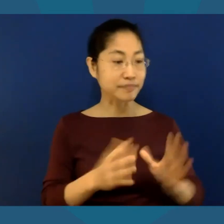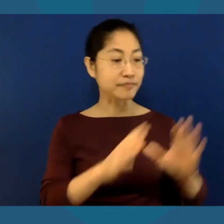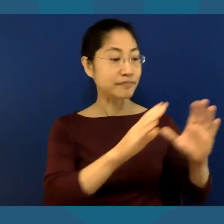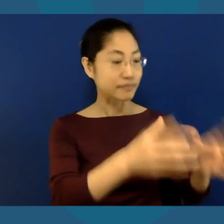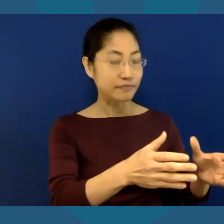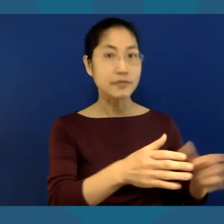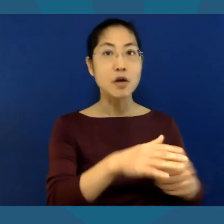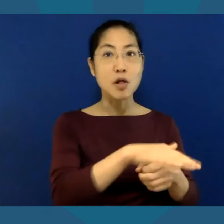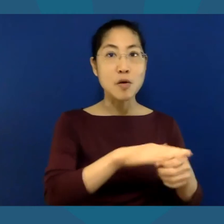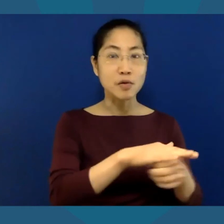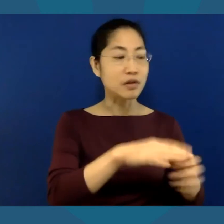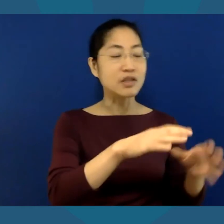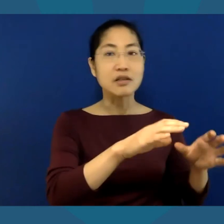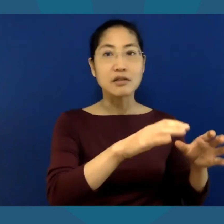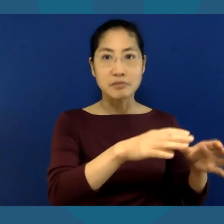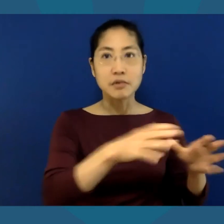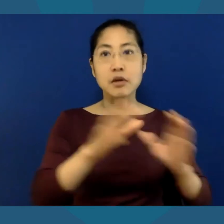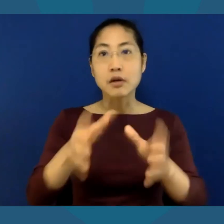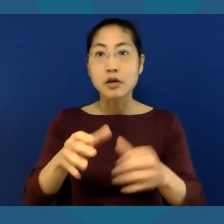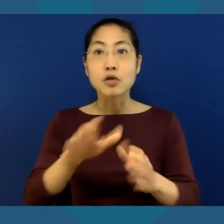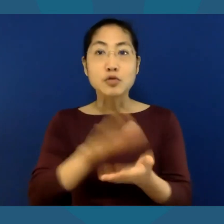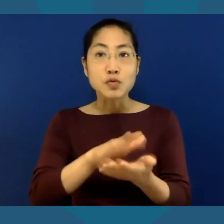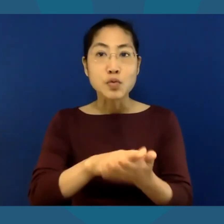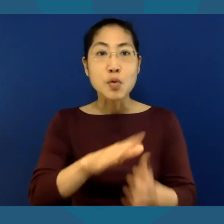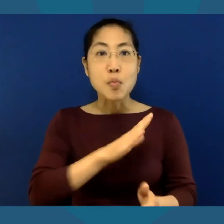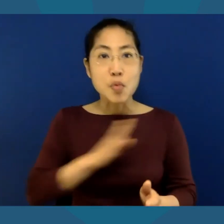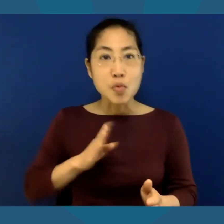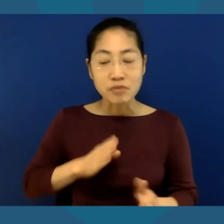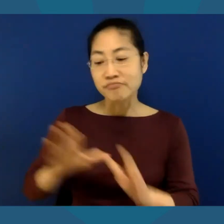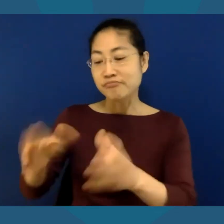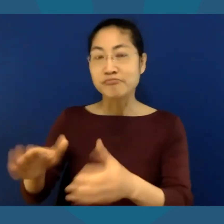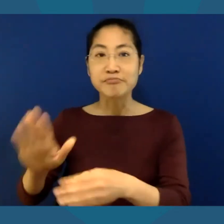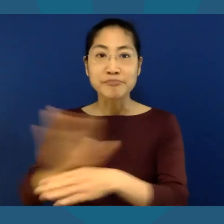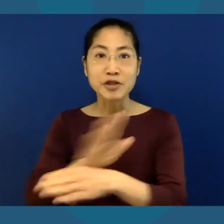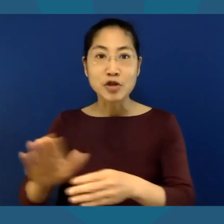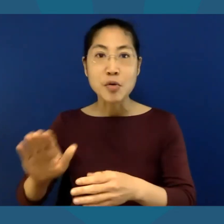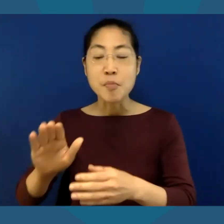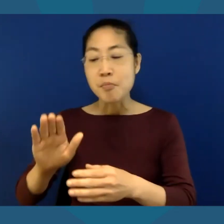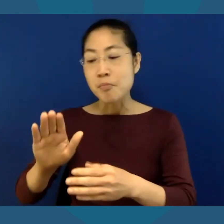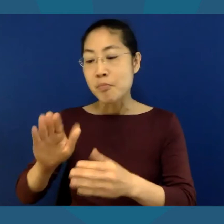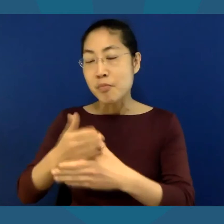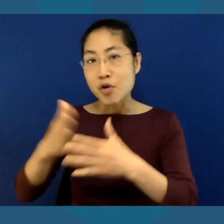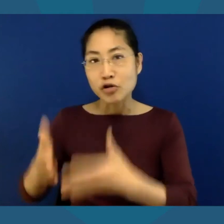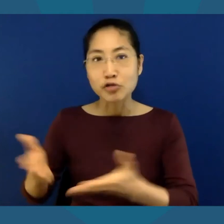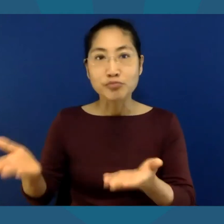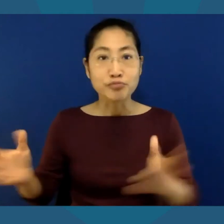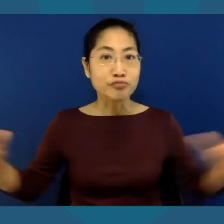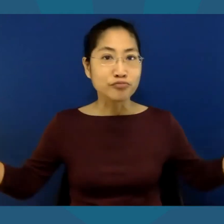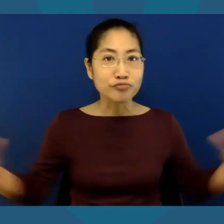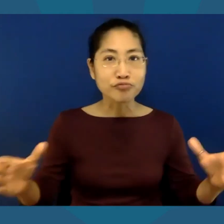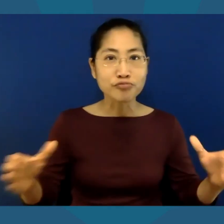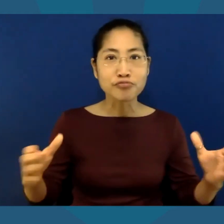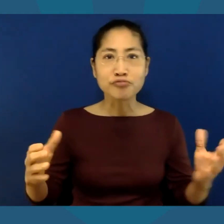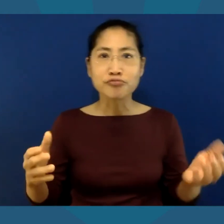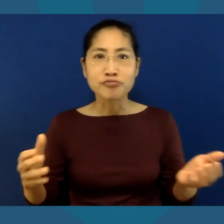Rosanna is known for her work with the local stakeholders, school boards, and business partners